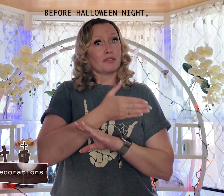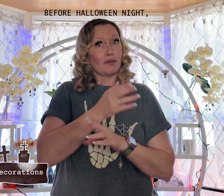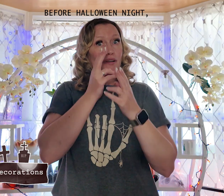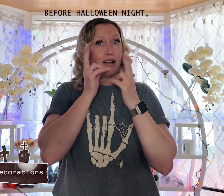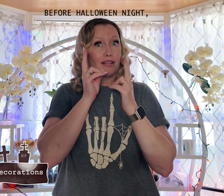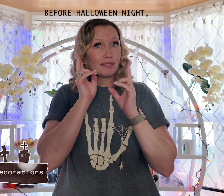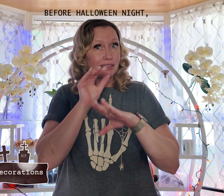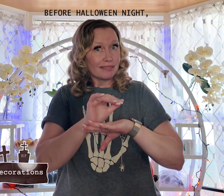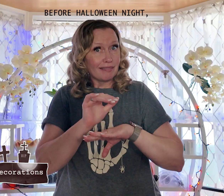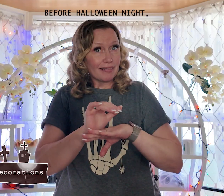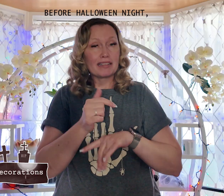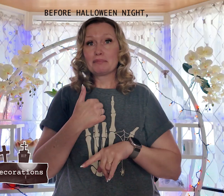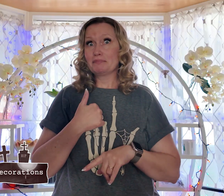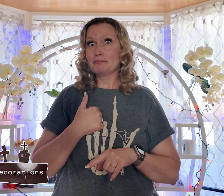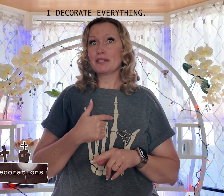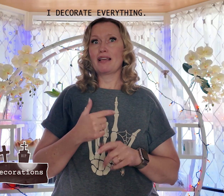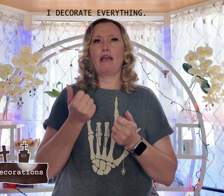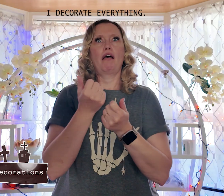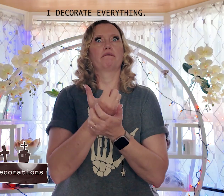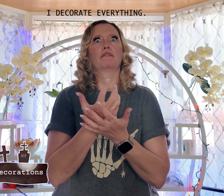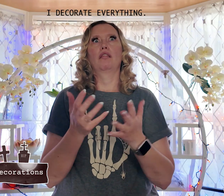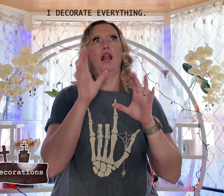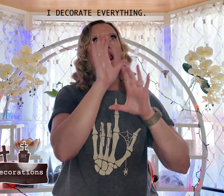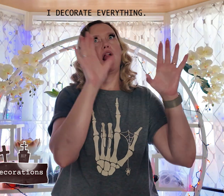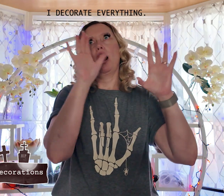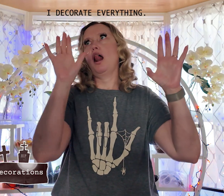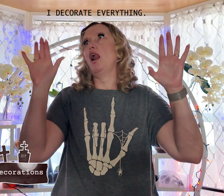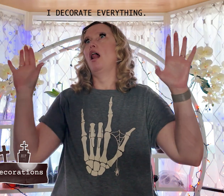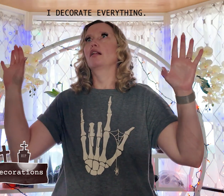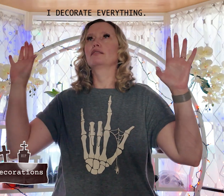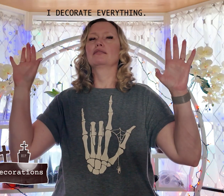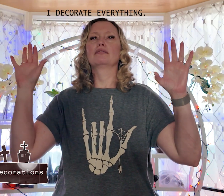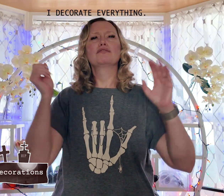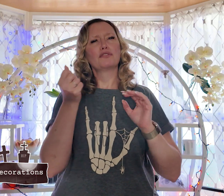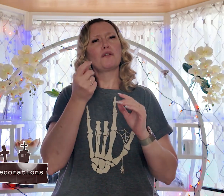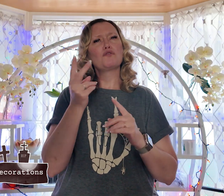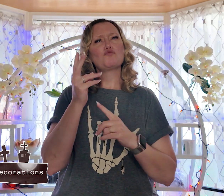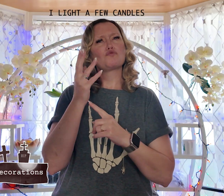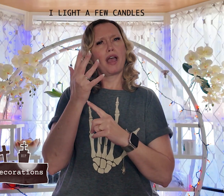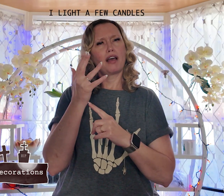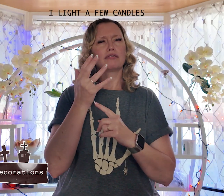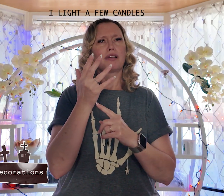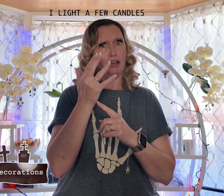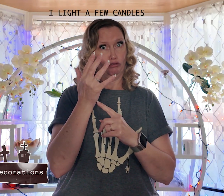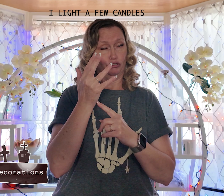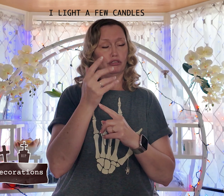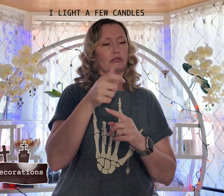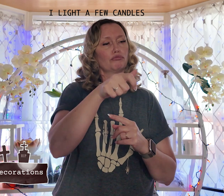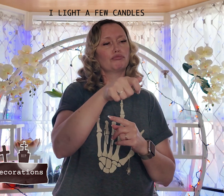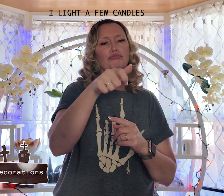Before Halloween night, I decorate everything. I light a few candles